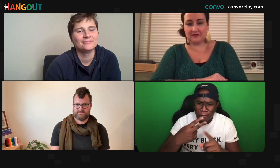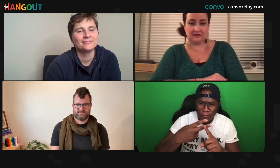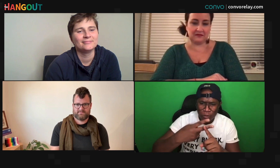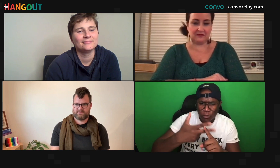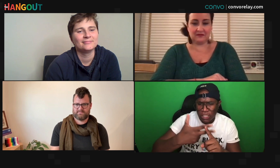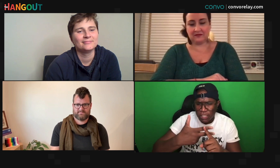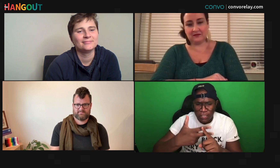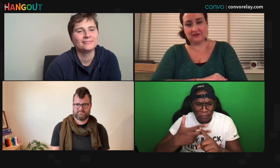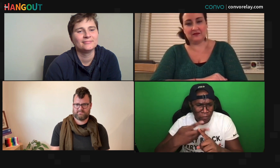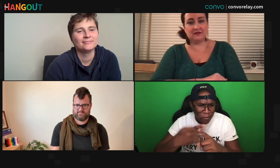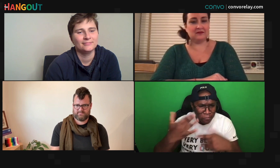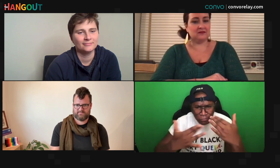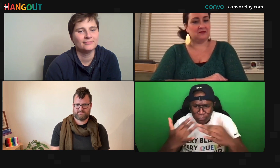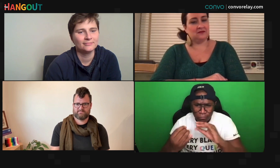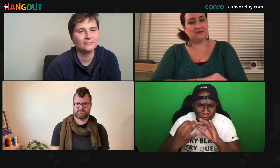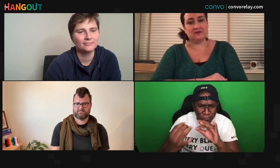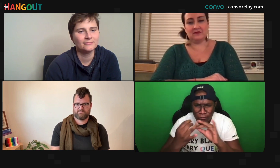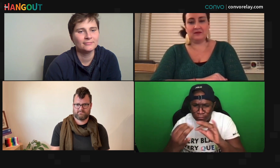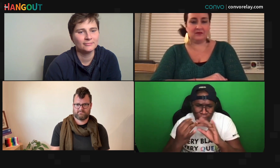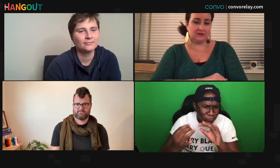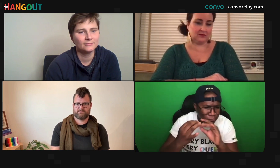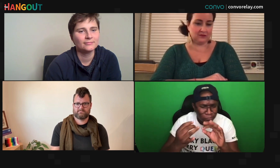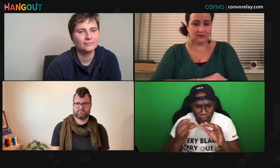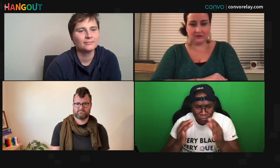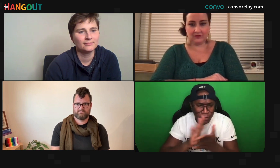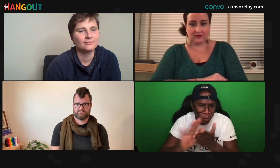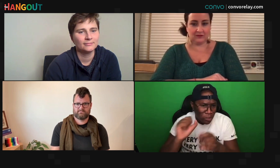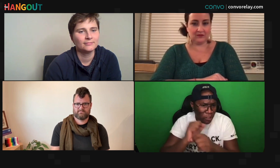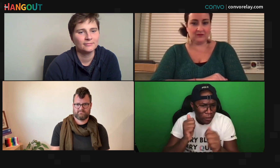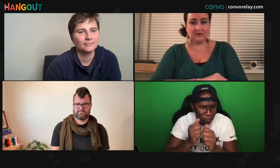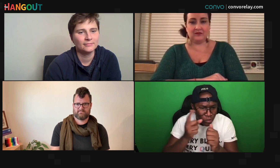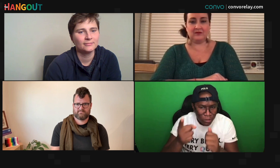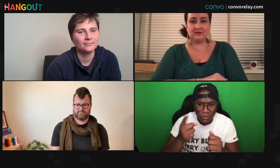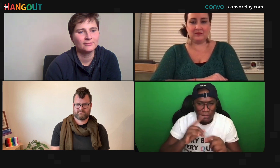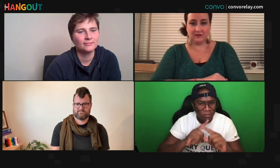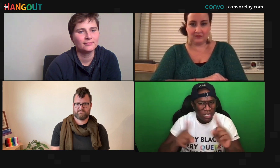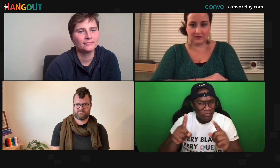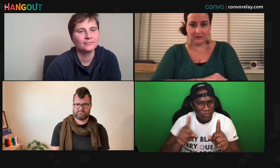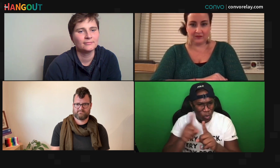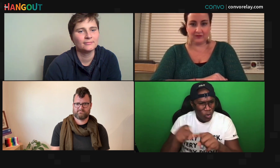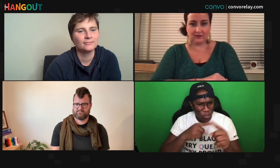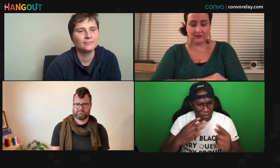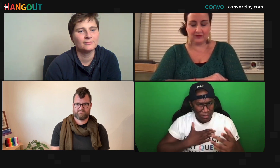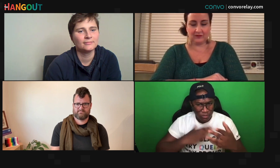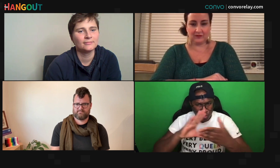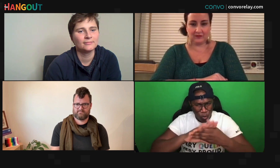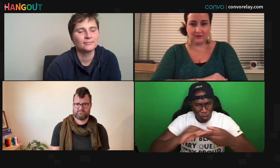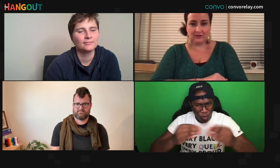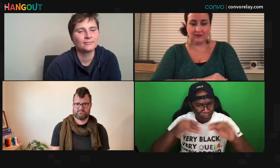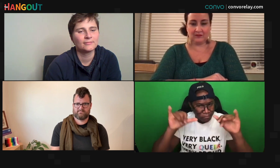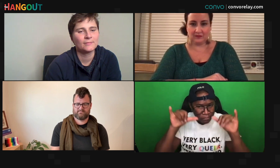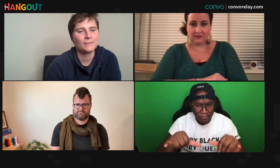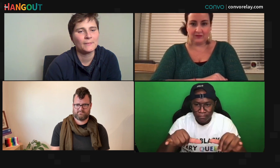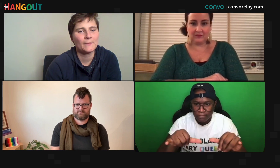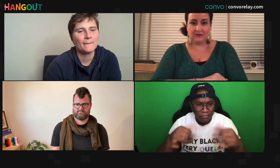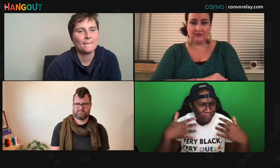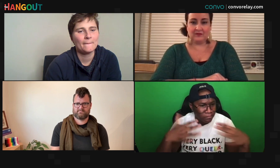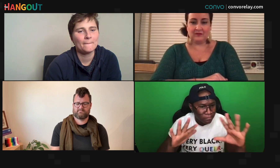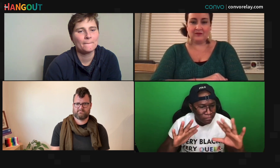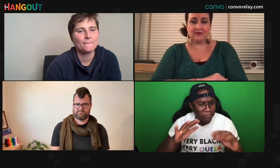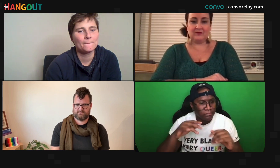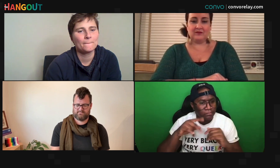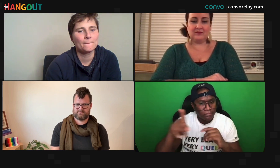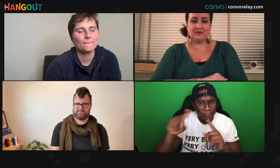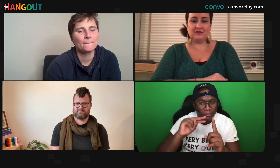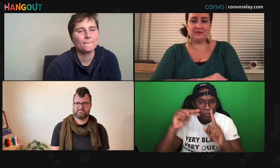And it was roughly probably 2 or 3 months of going back and forth, working through the details. It was really nice working with them. But